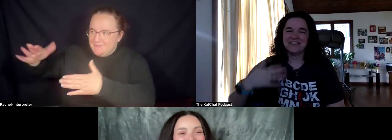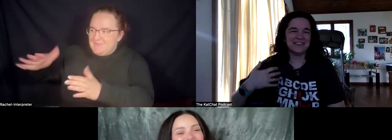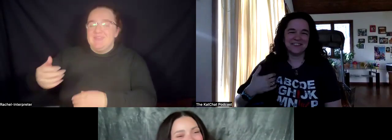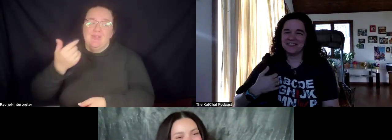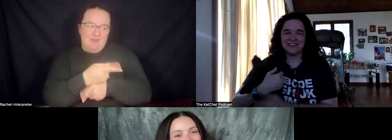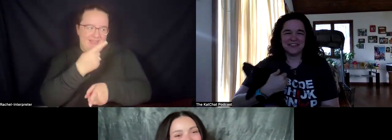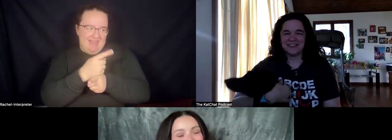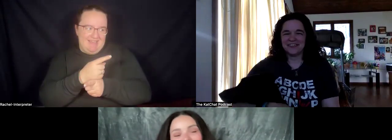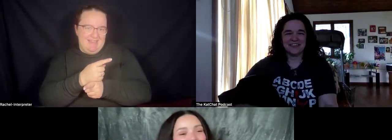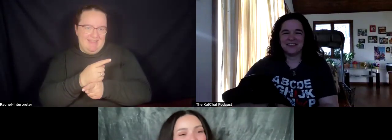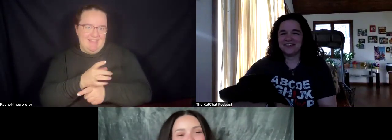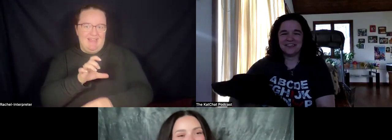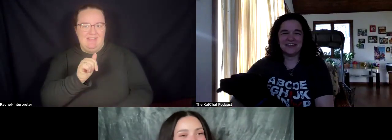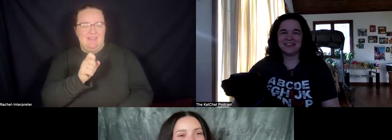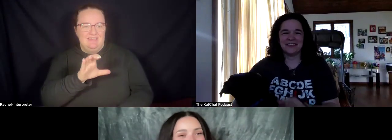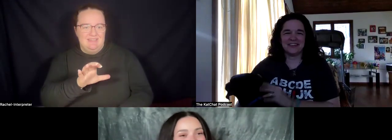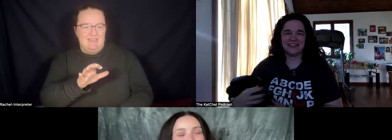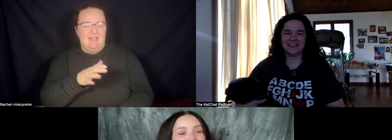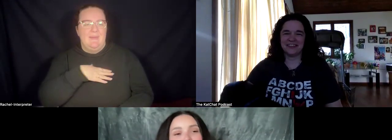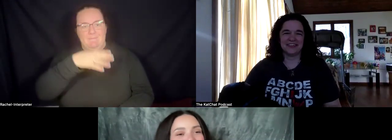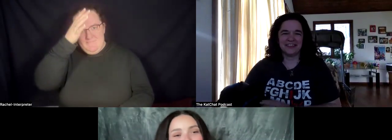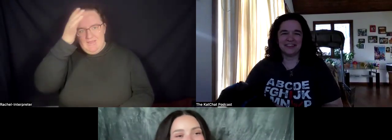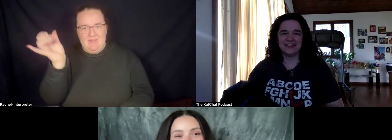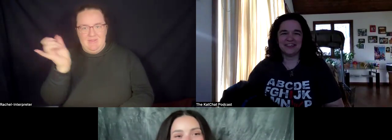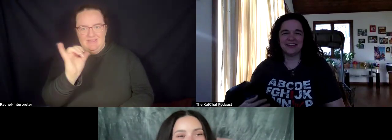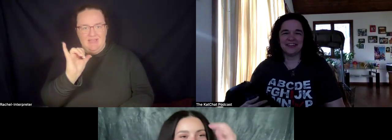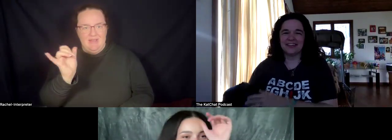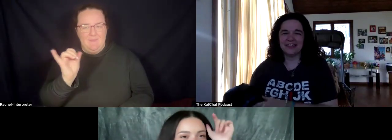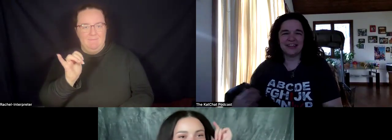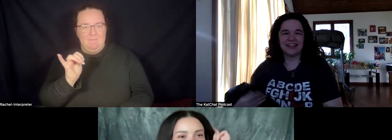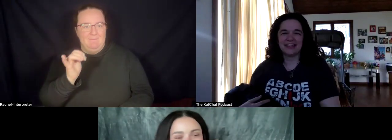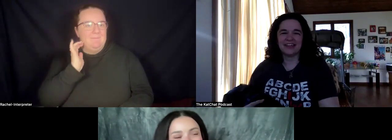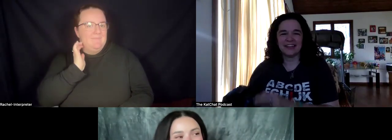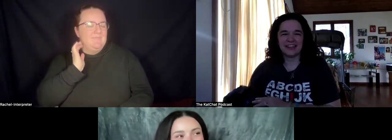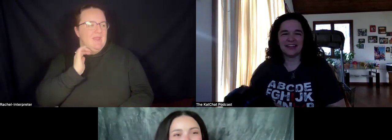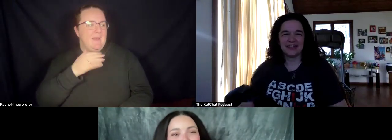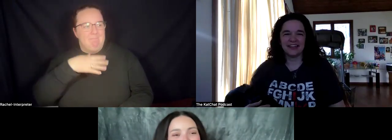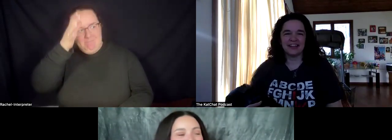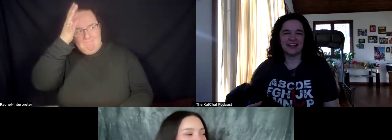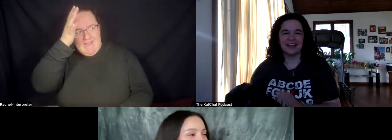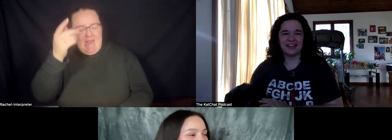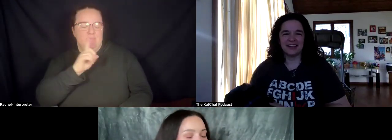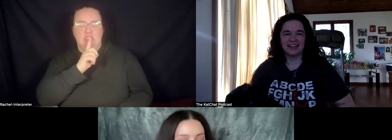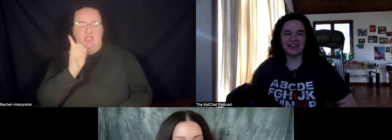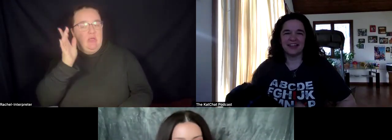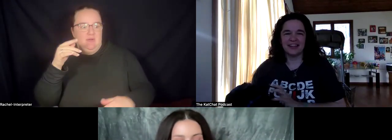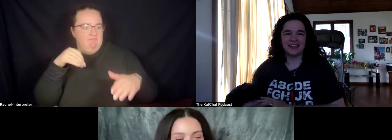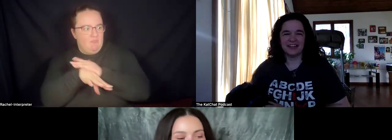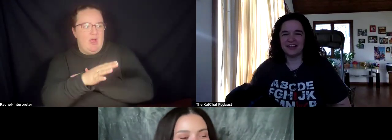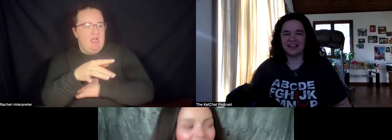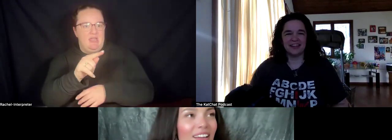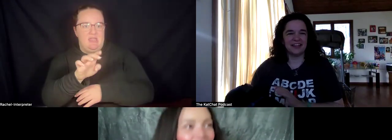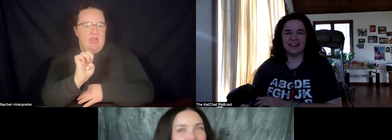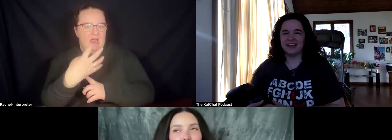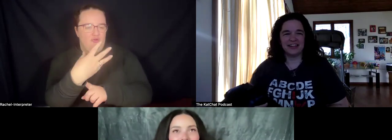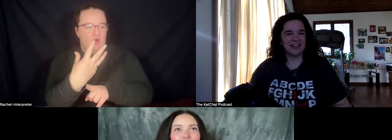Oh, classic dads. My dad would do the same thing. I'm sure he'd walk into a take or something. I've had a couple of directors, because my parents usually come visit